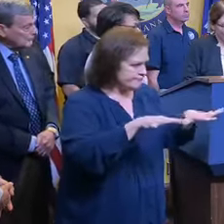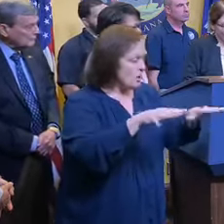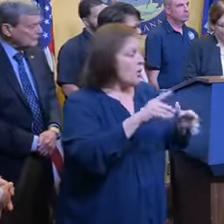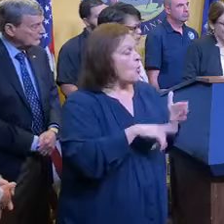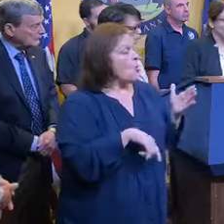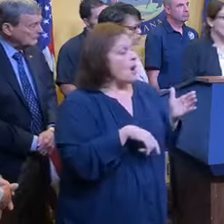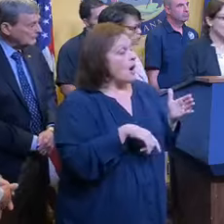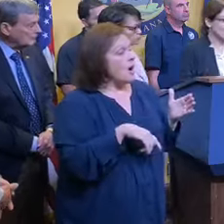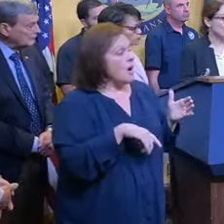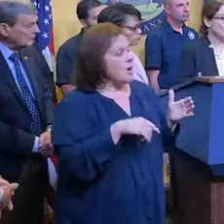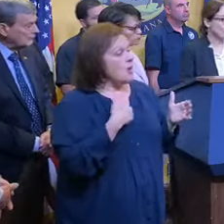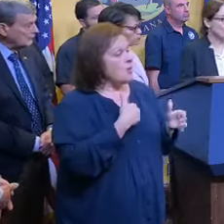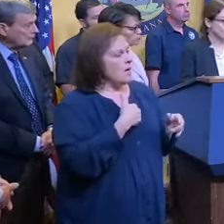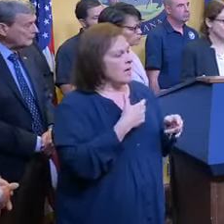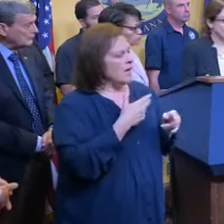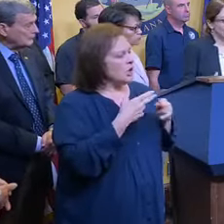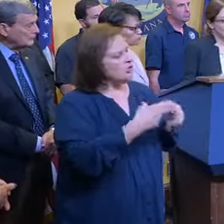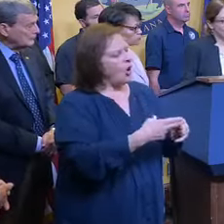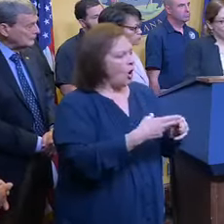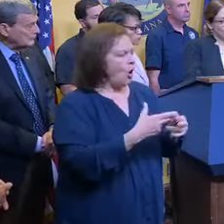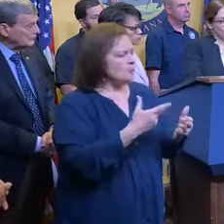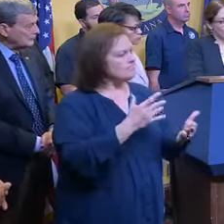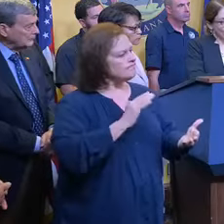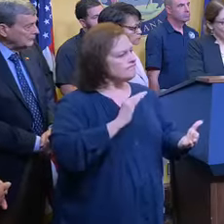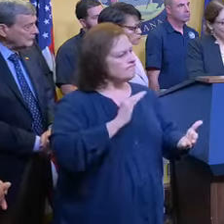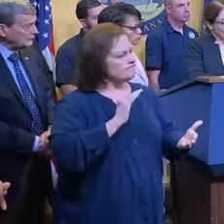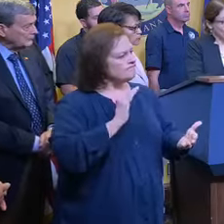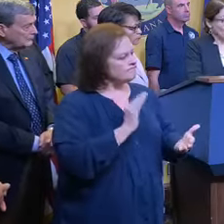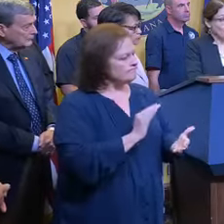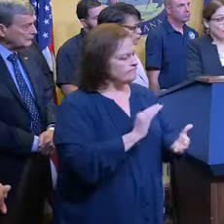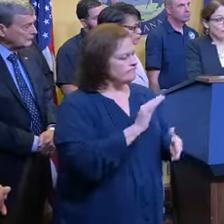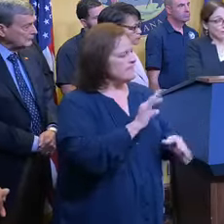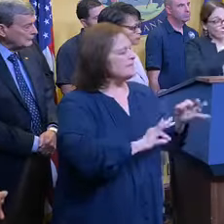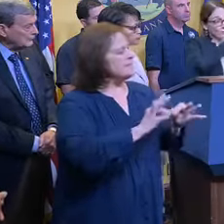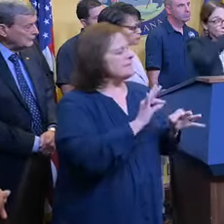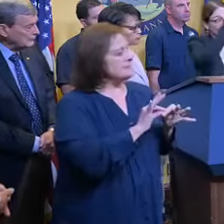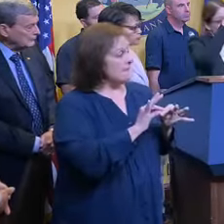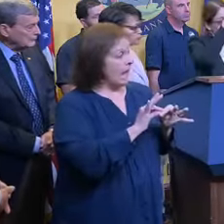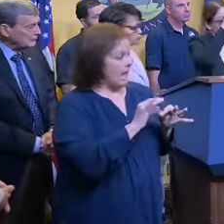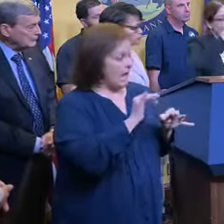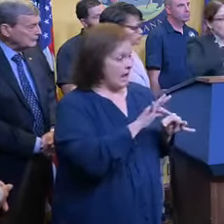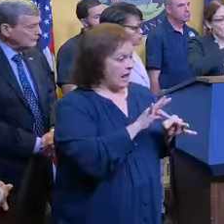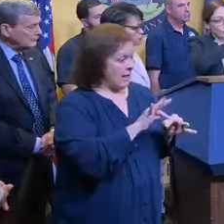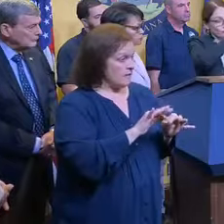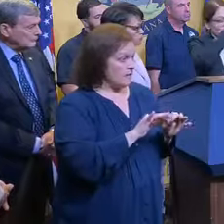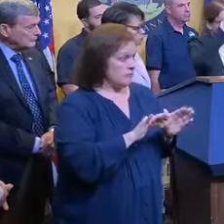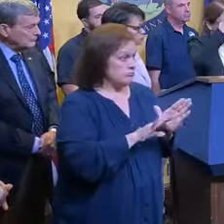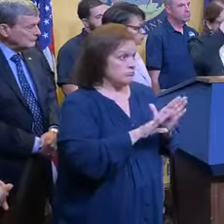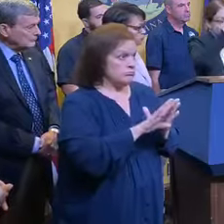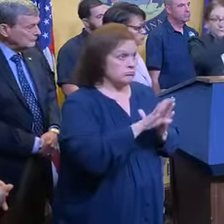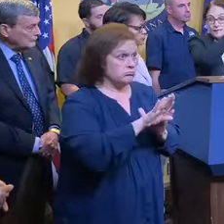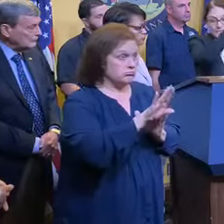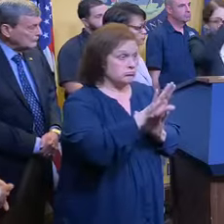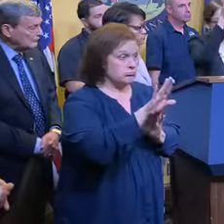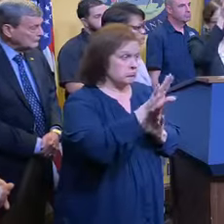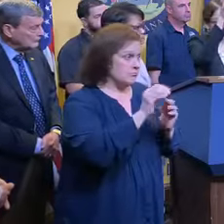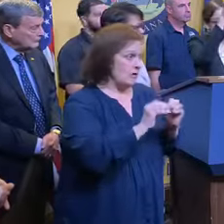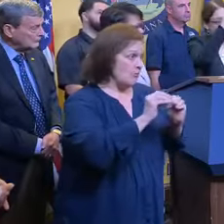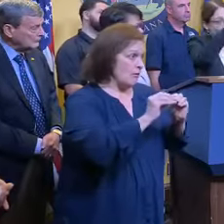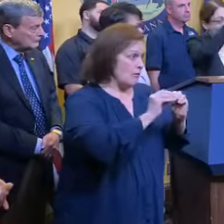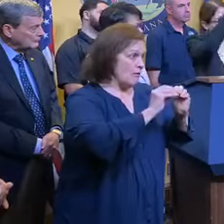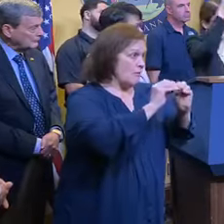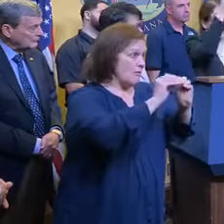call flattening the curve means that instead of having a very large spike of a lot of cases that stays